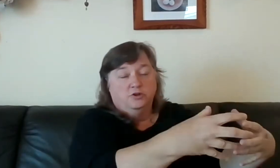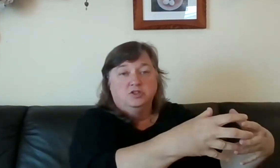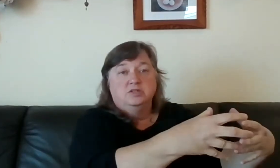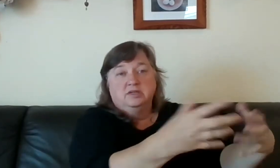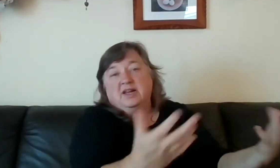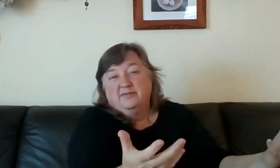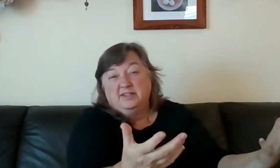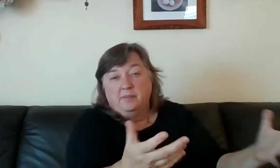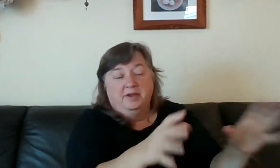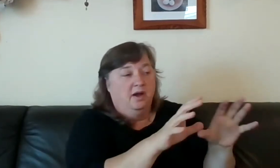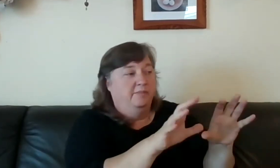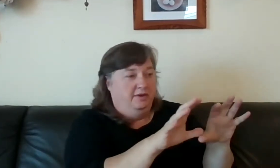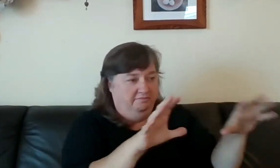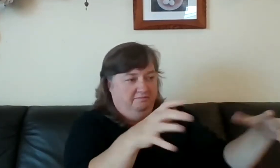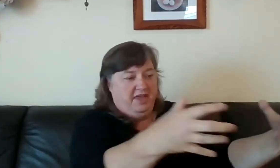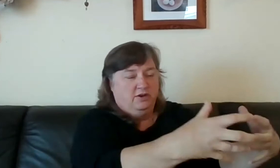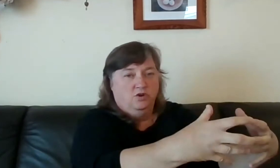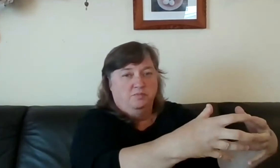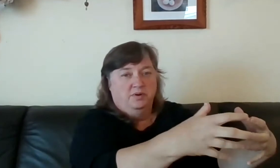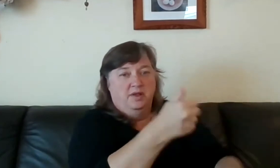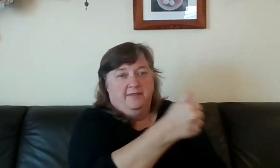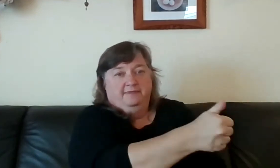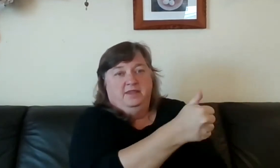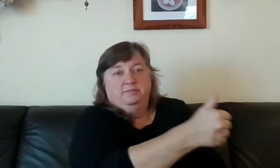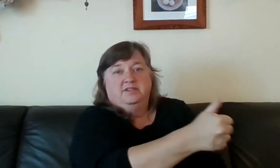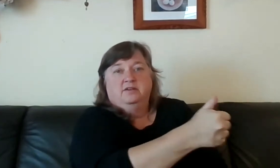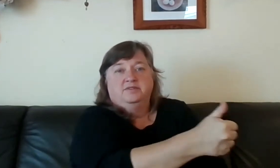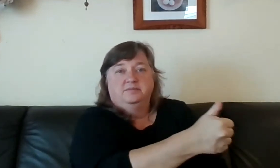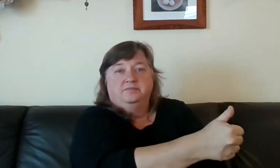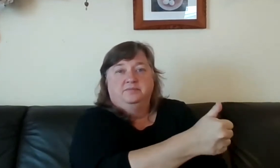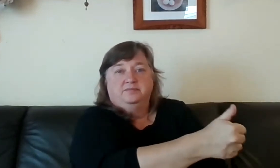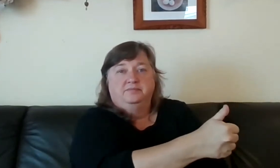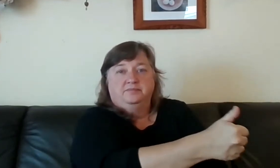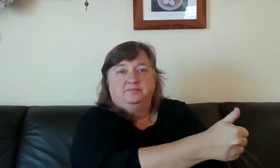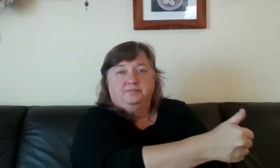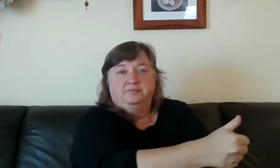first, kind of like topic comment. That group, themselves.